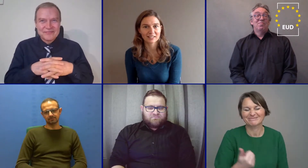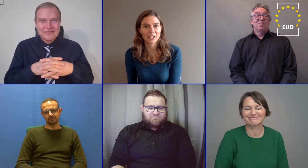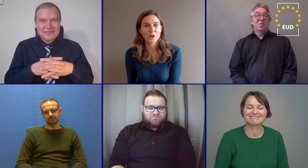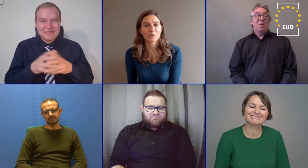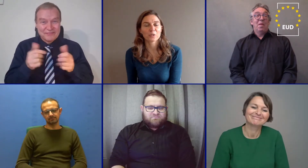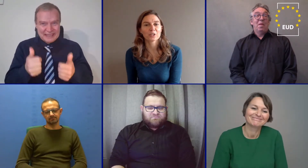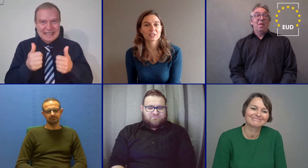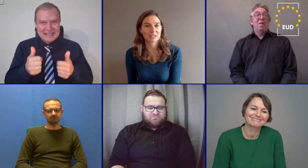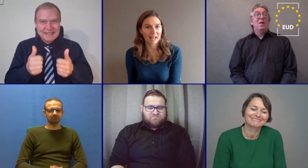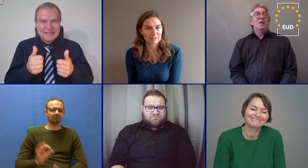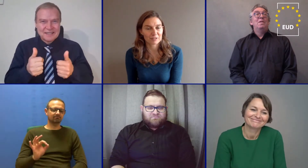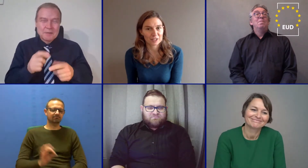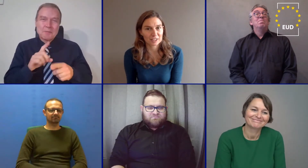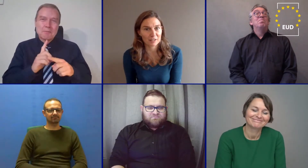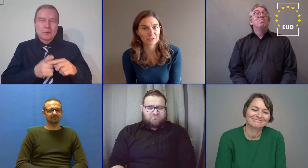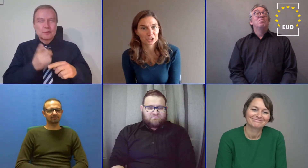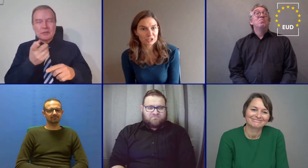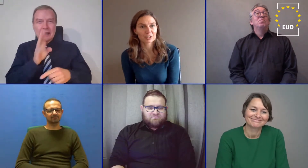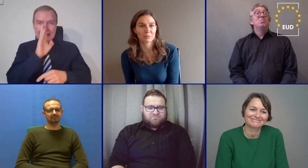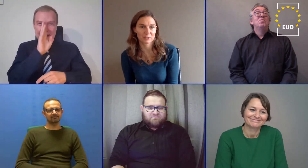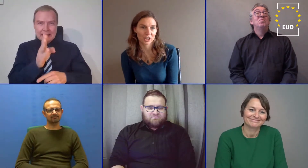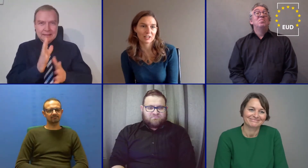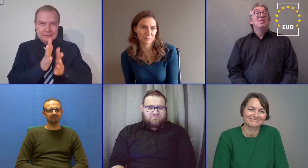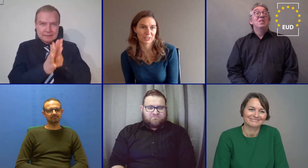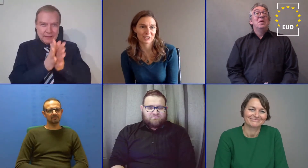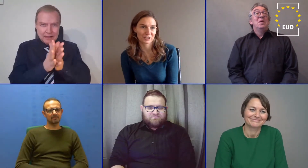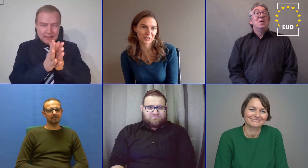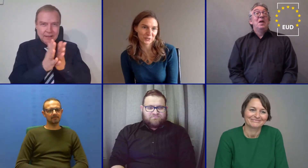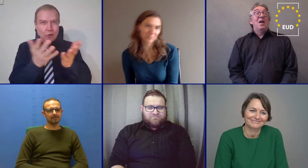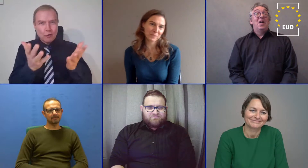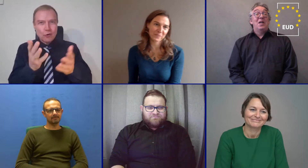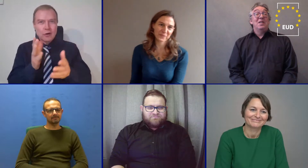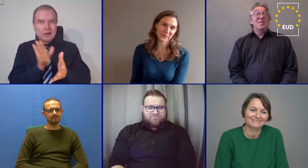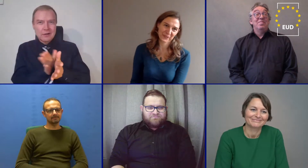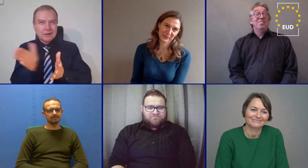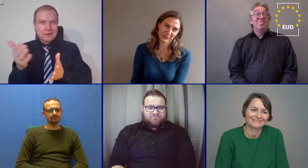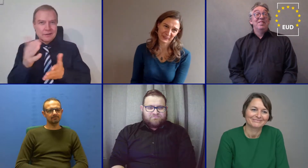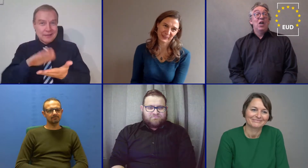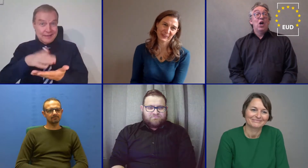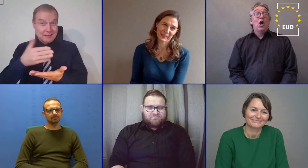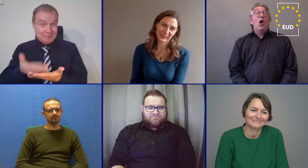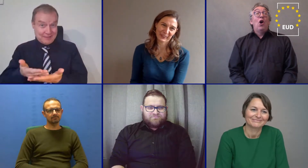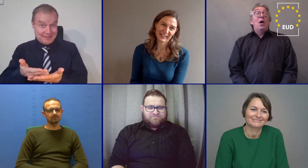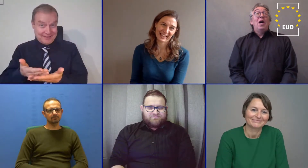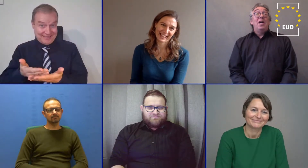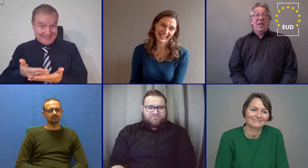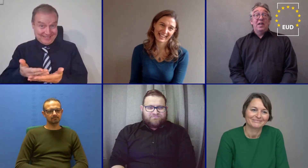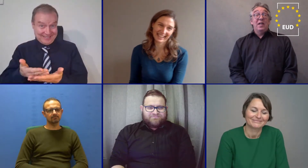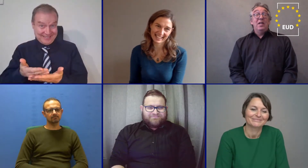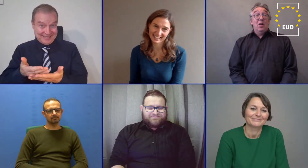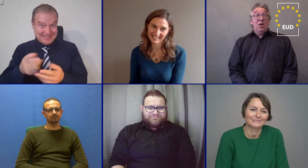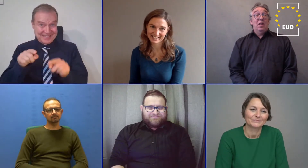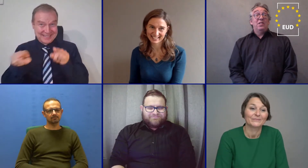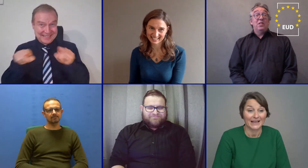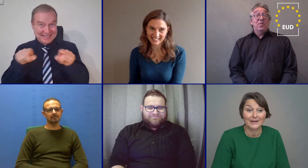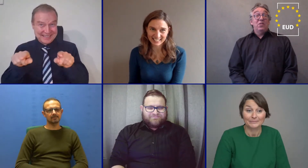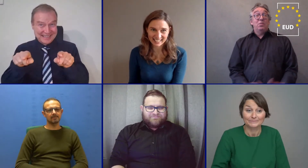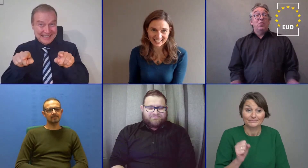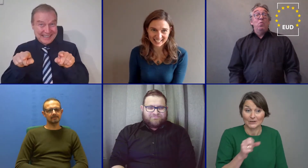idea to have deaf child presenters. I like it. And again, it's the difference between